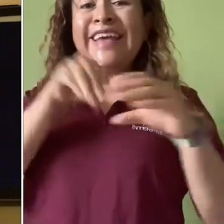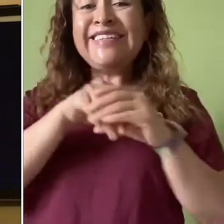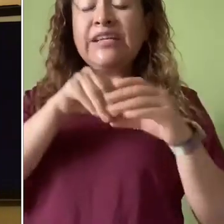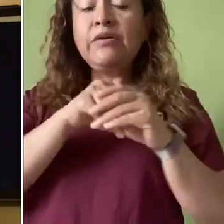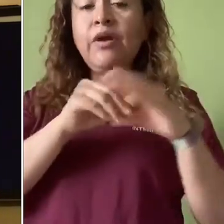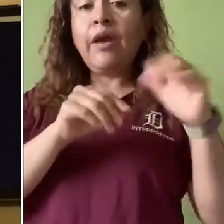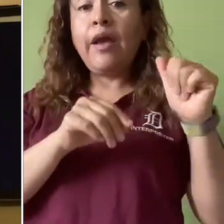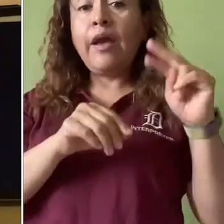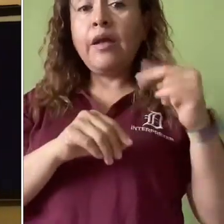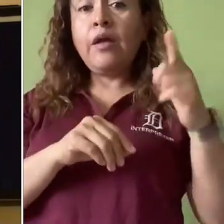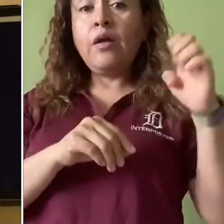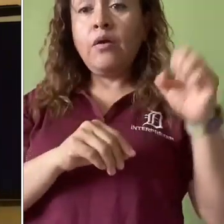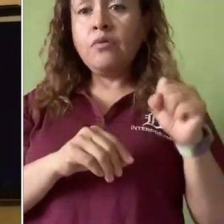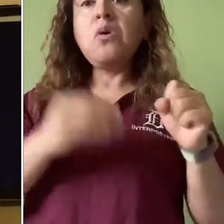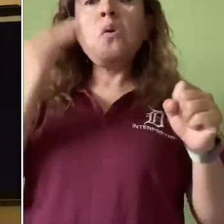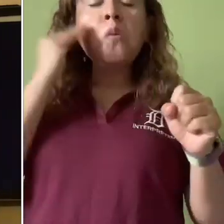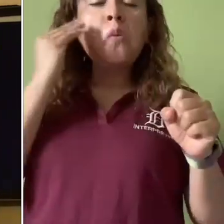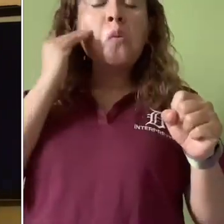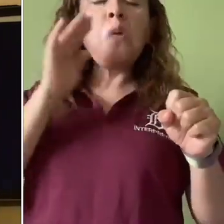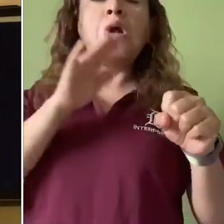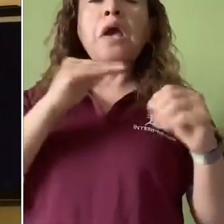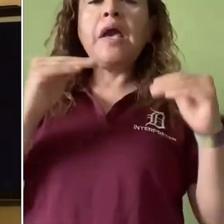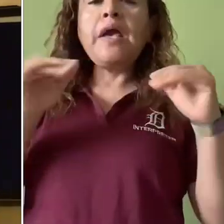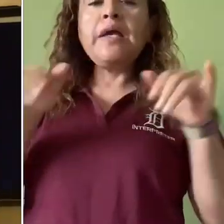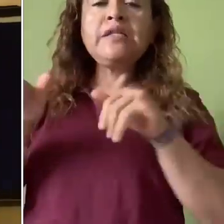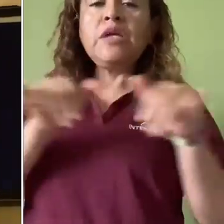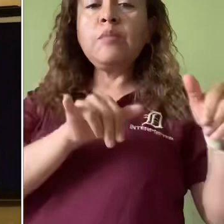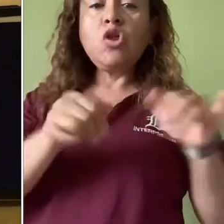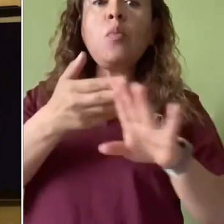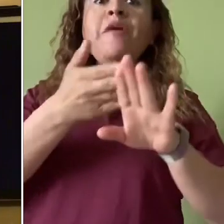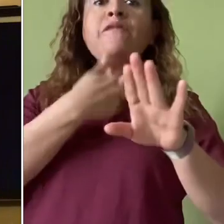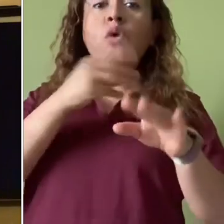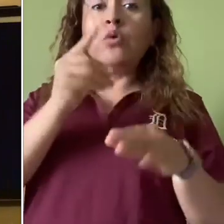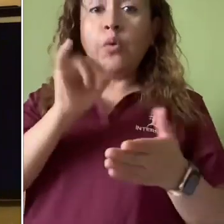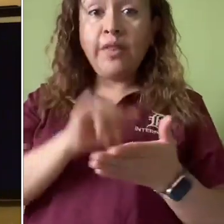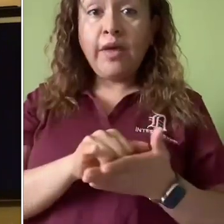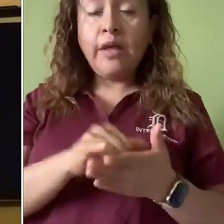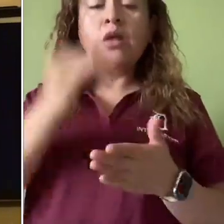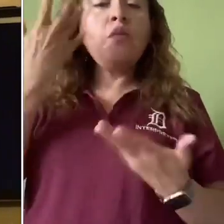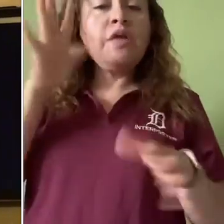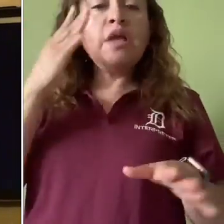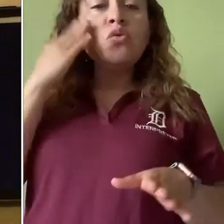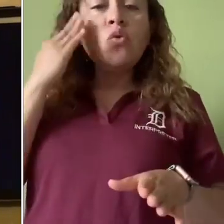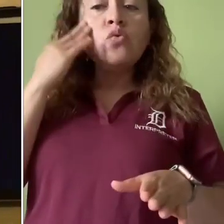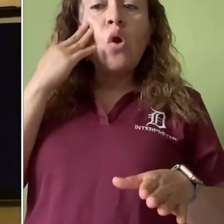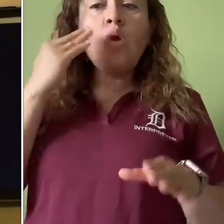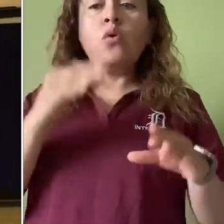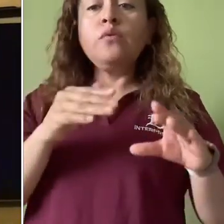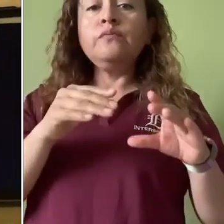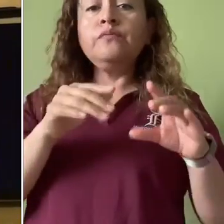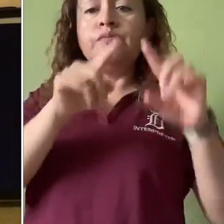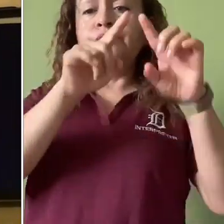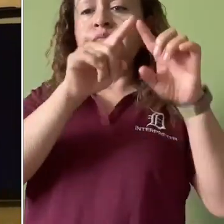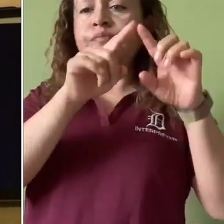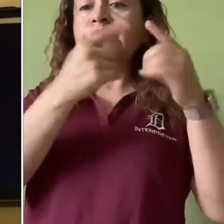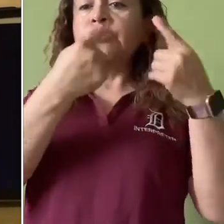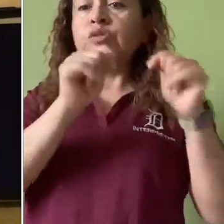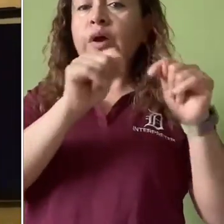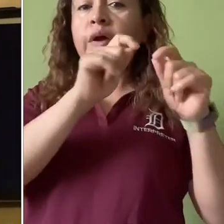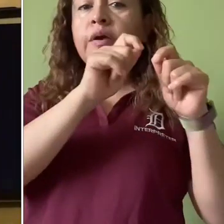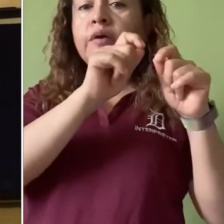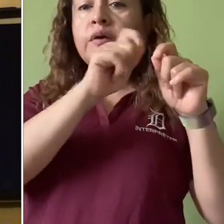also going to be congruent. But we already know enough to say that they are similar even before doing that. So we already know that